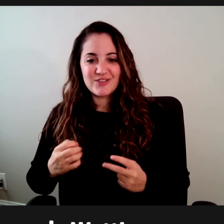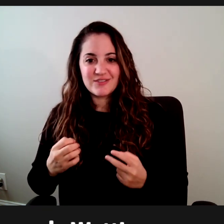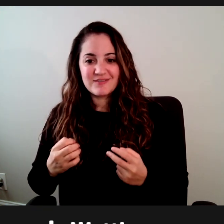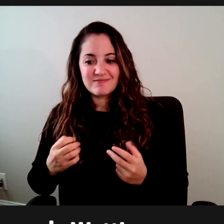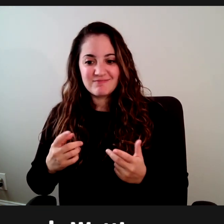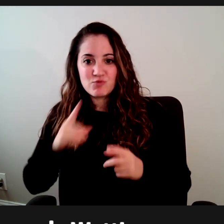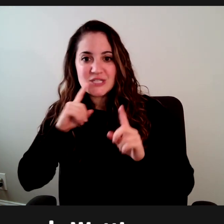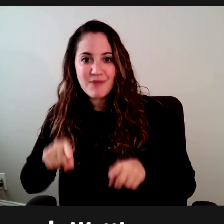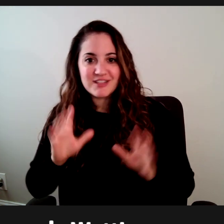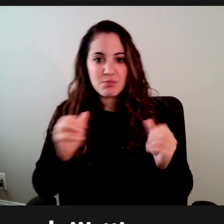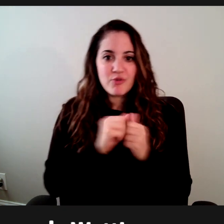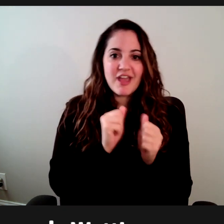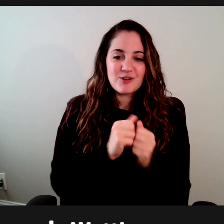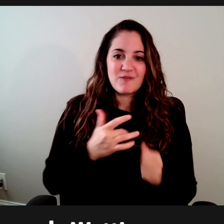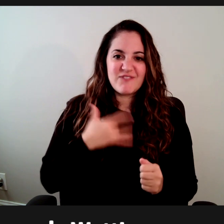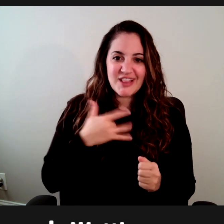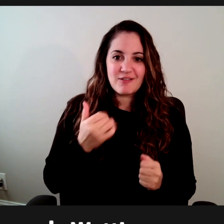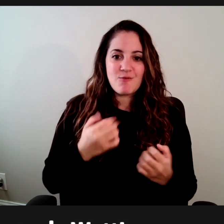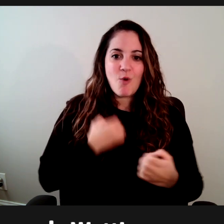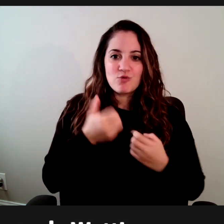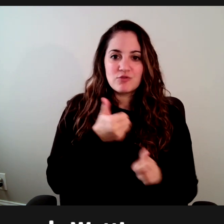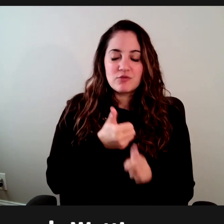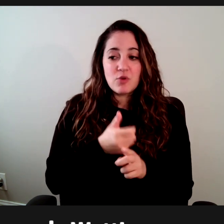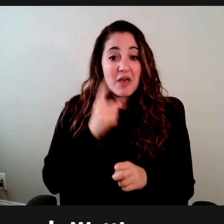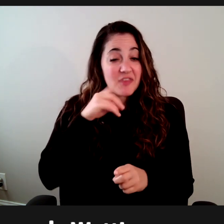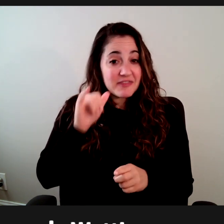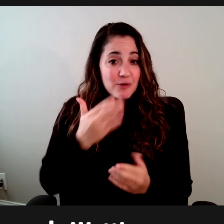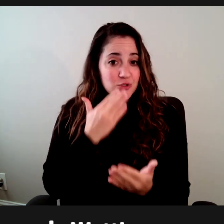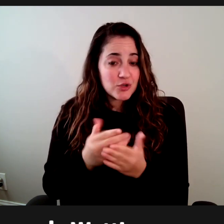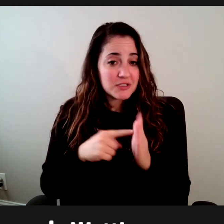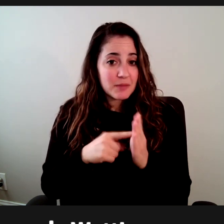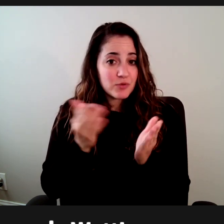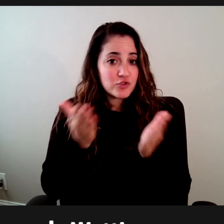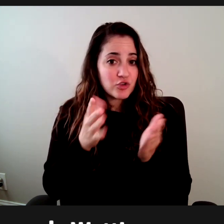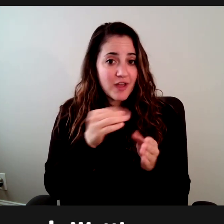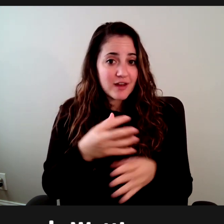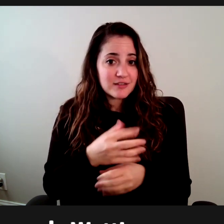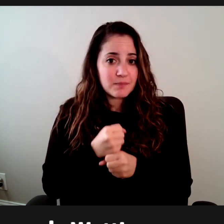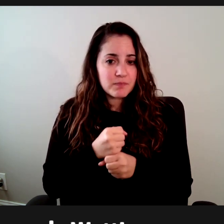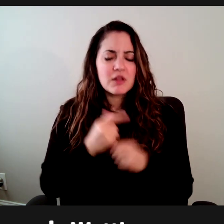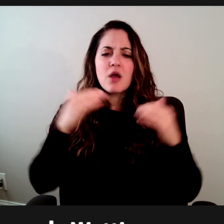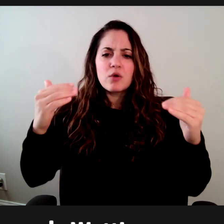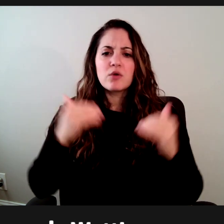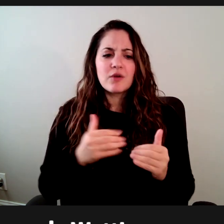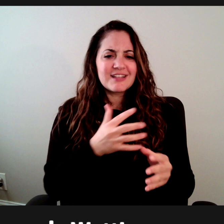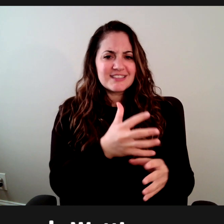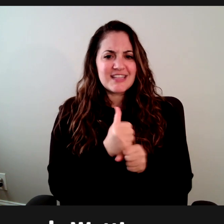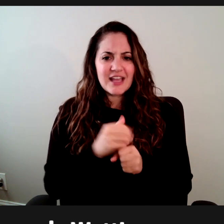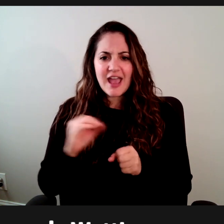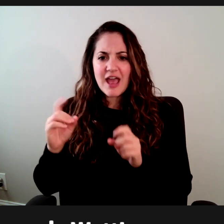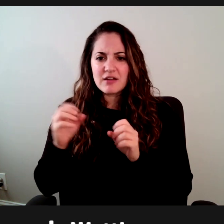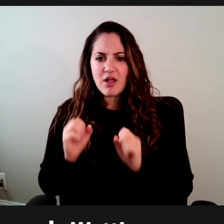physiological anxiety and emotion. So I thought that was a great example of serve and accept. Yeah. So take